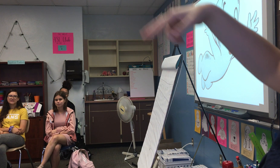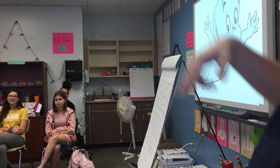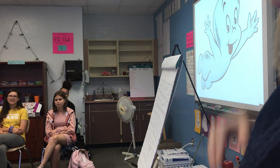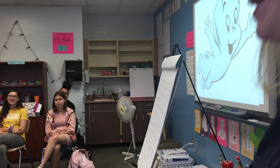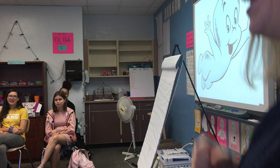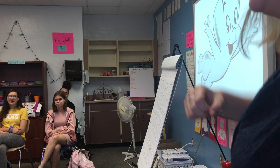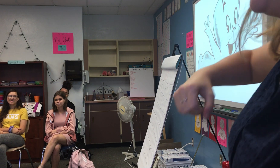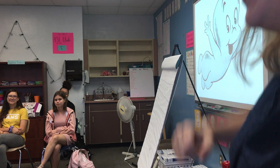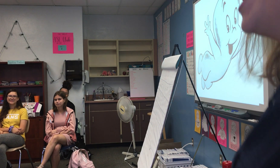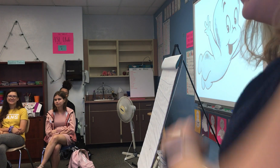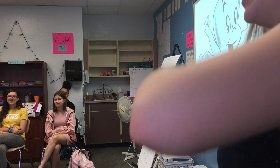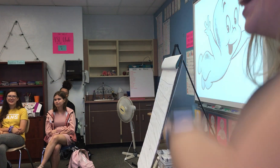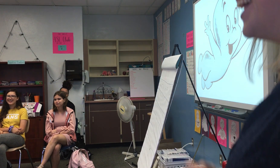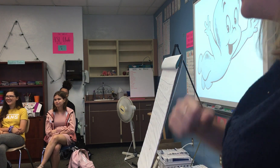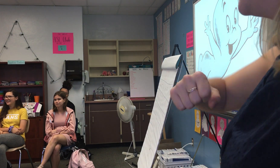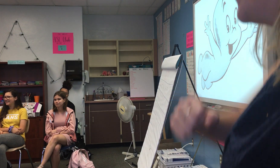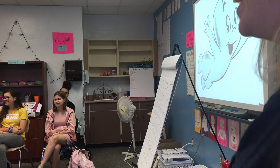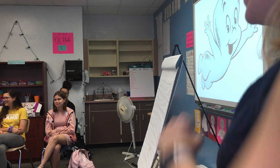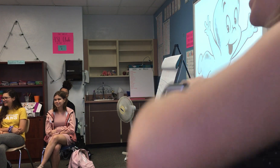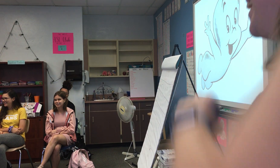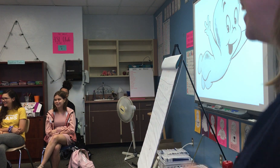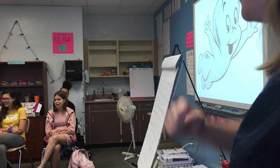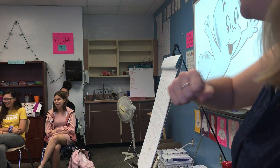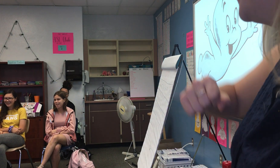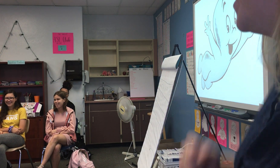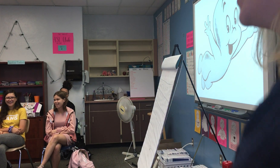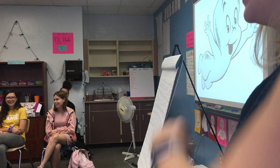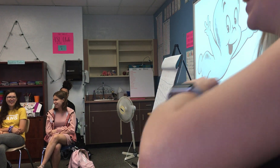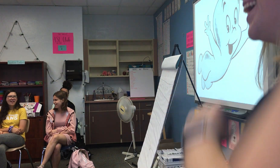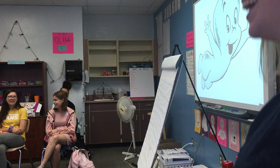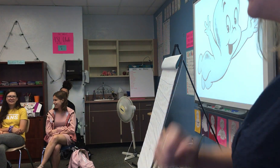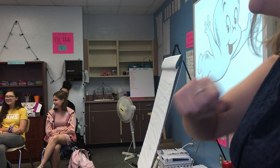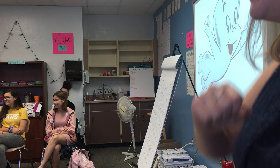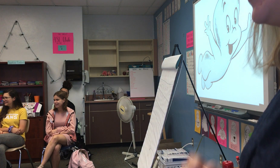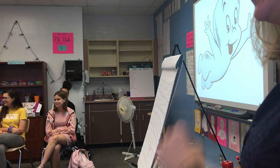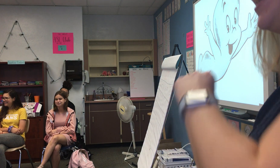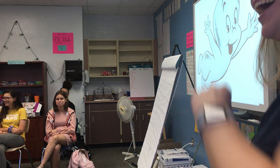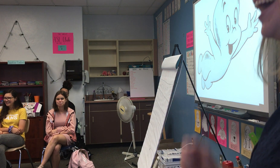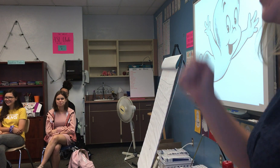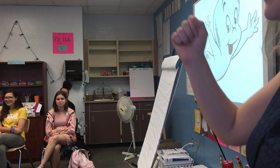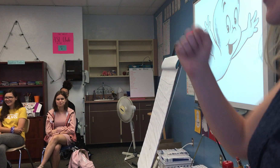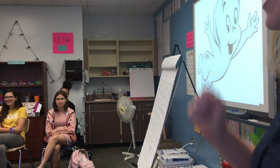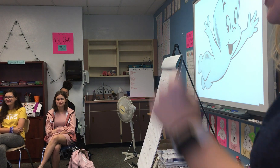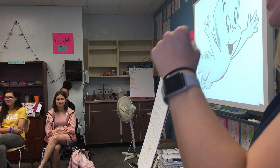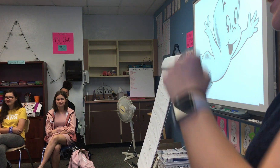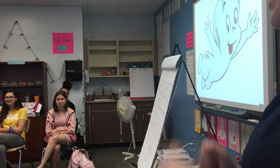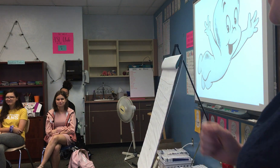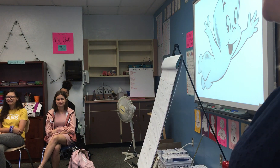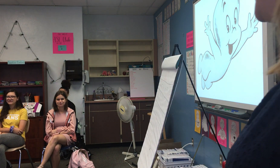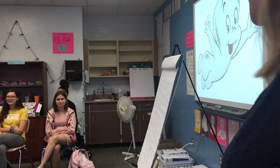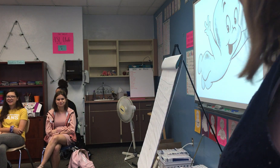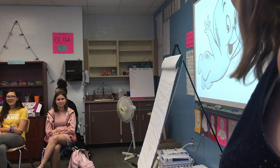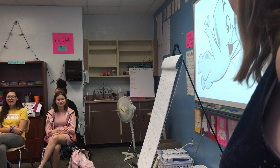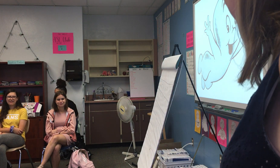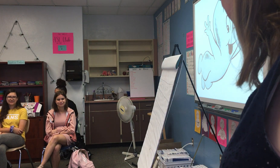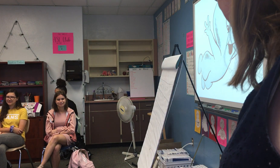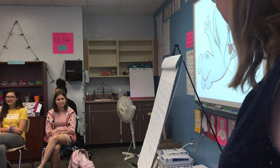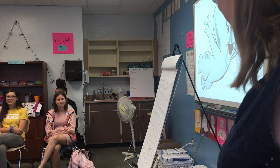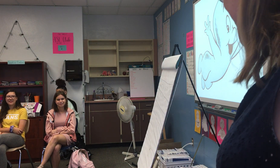Casper the friendly ghost, the friendliest ghost you'll know. No grown-ups might look at him with fright, but you might like him